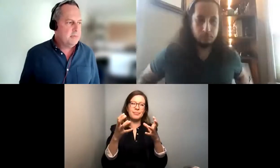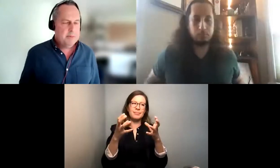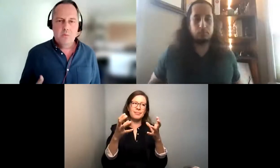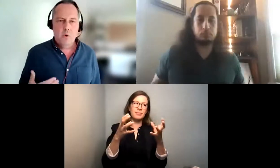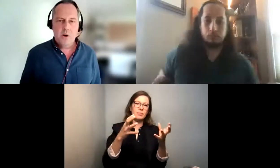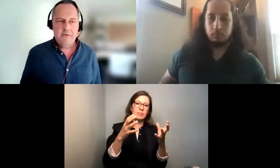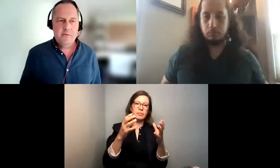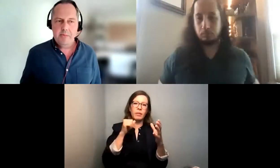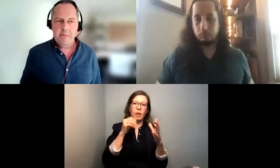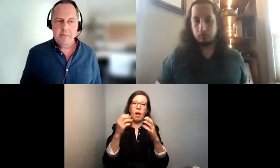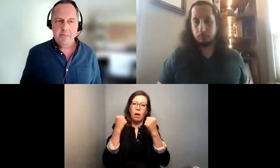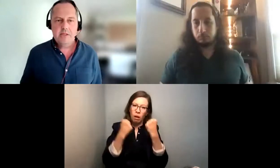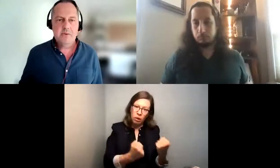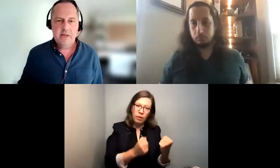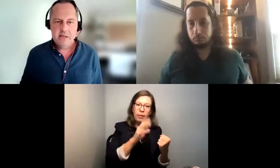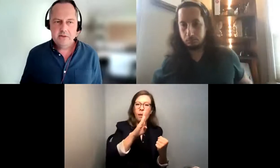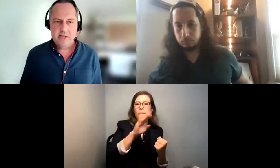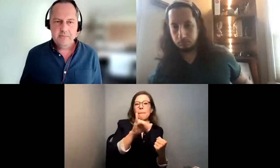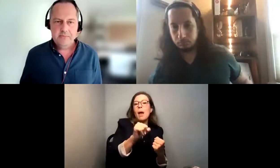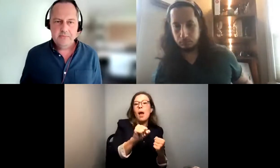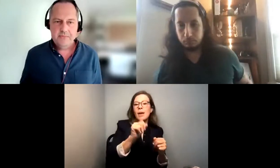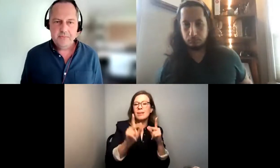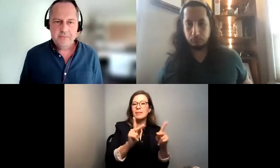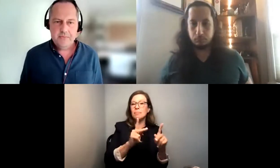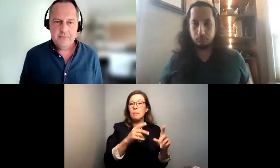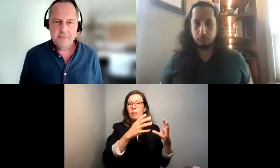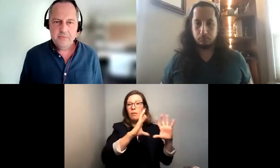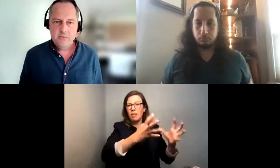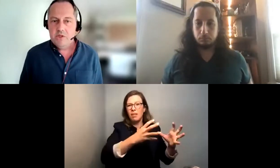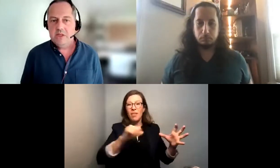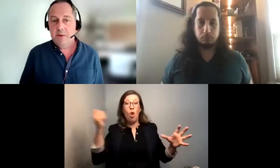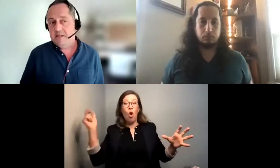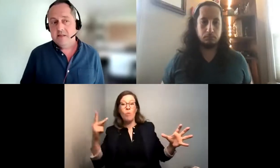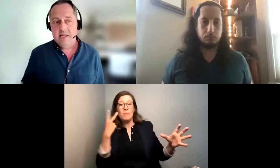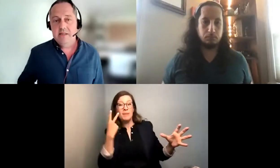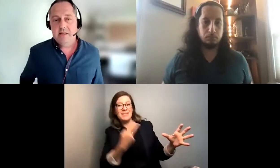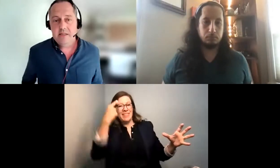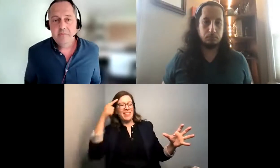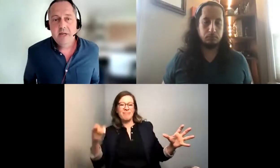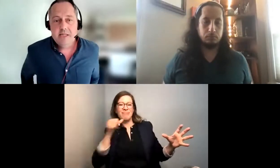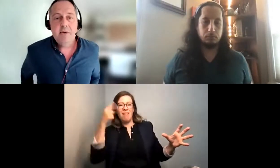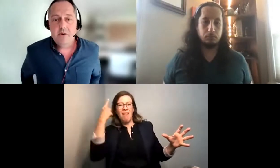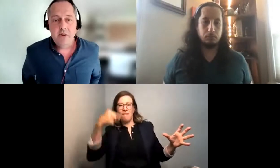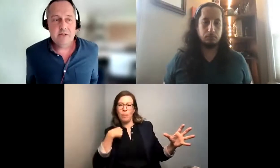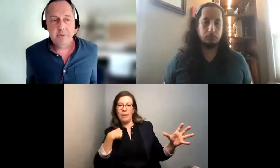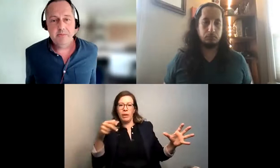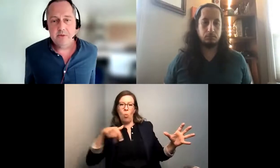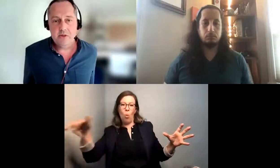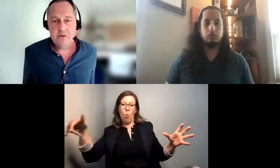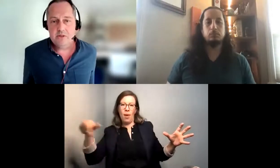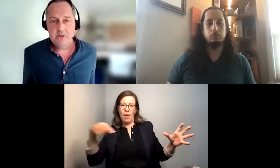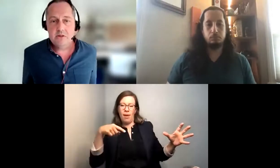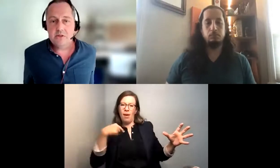bias that people walk away from it because they don't think it's for them. We should expect to see the same demographics of